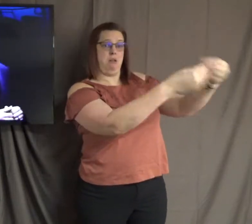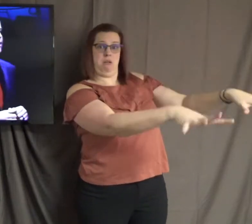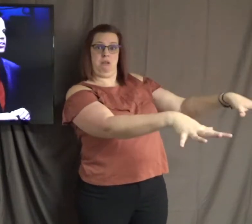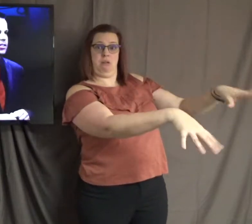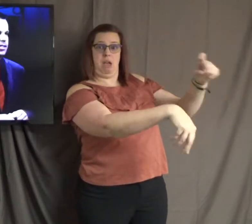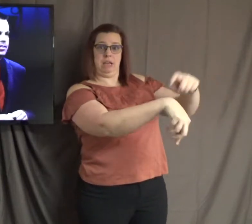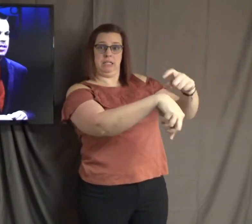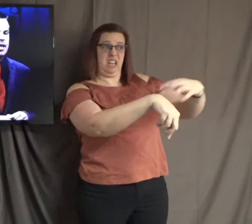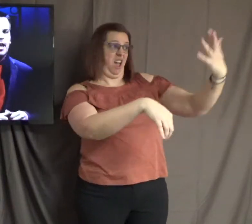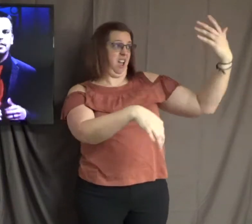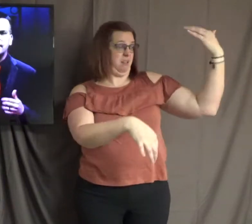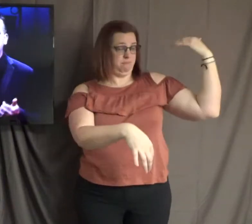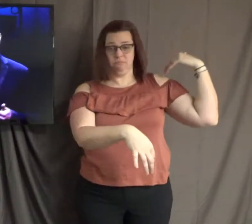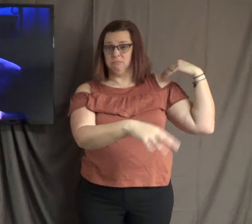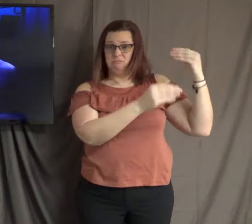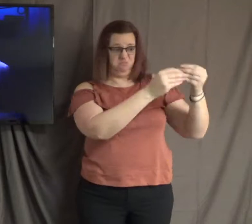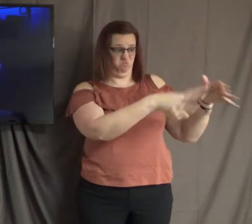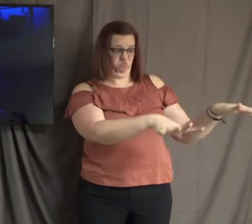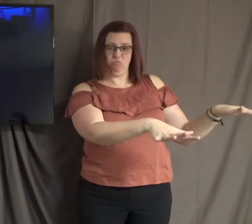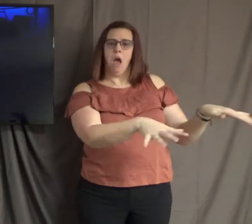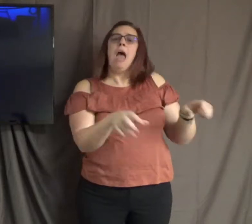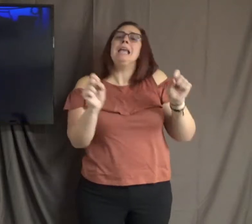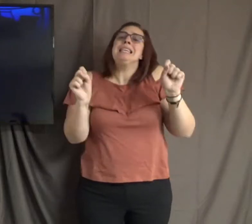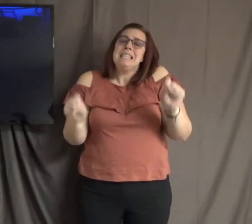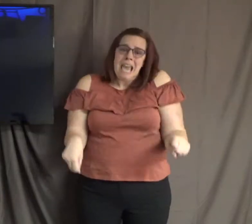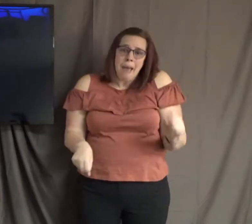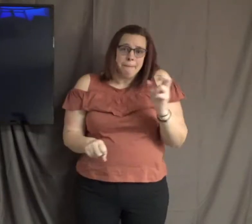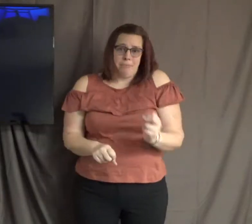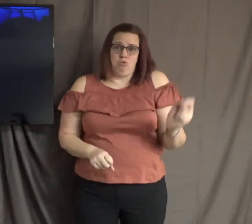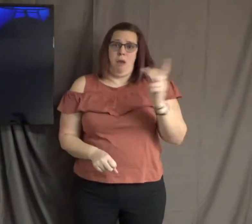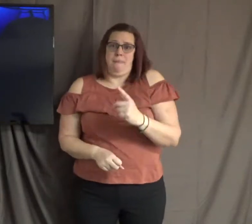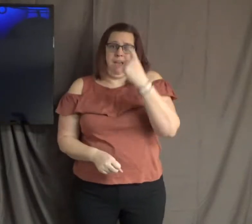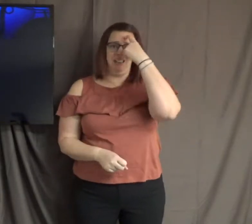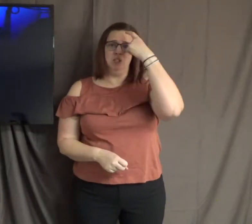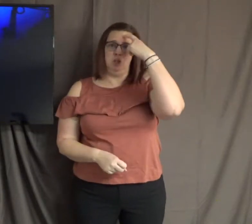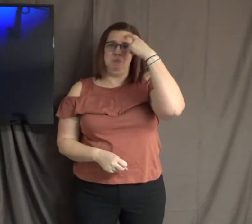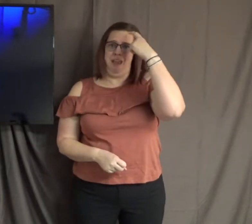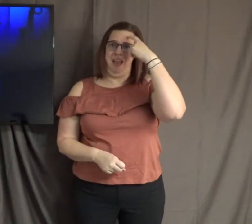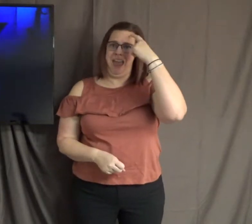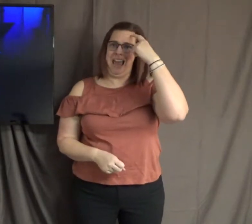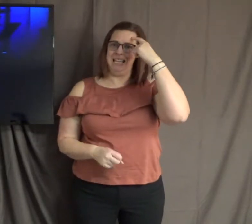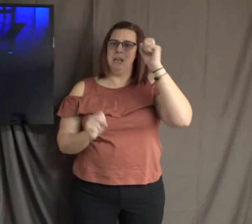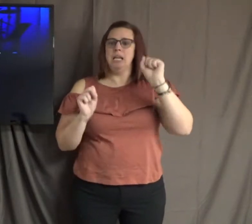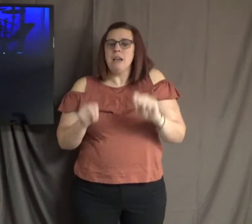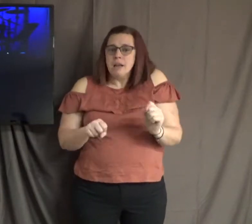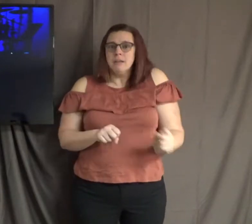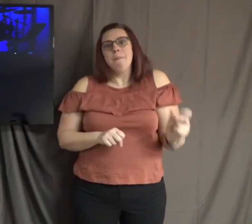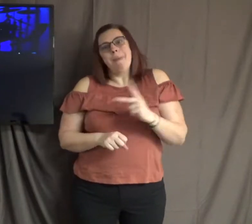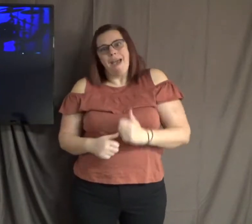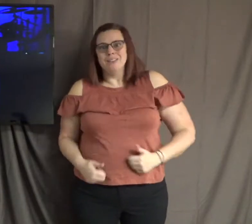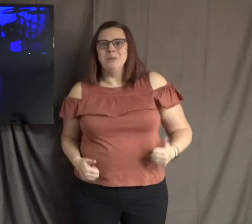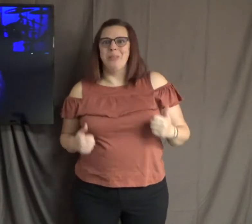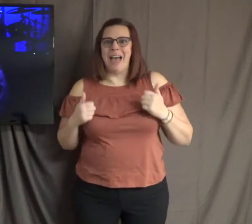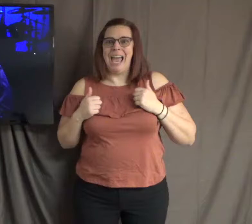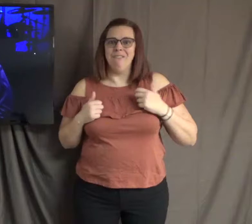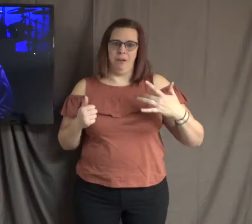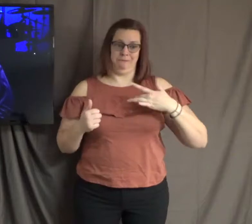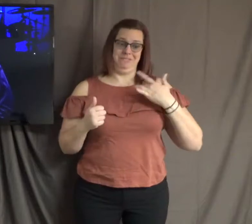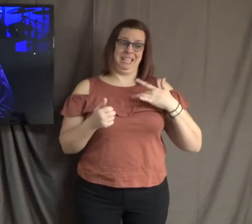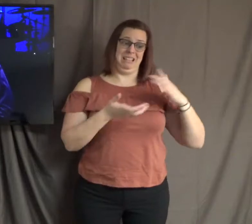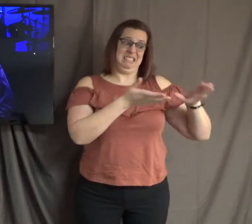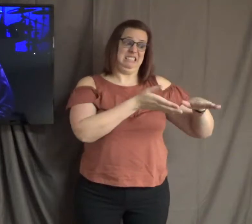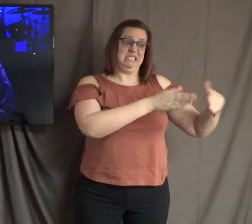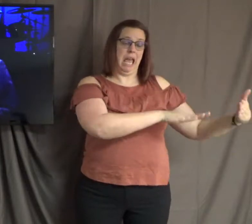in our consciousness and can give us the inspiration that we need to come back to life from feeling dead because of a